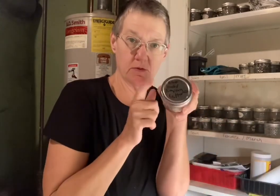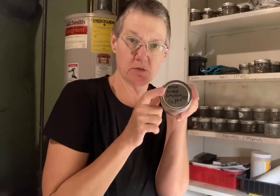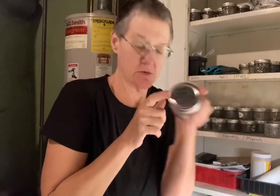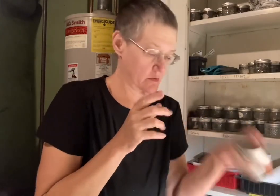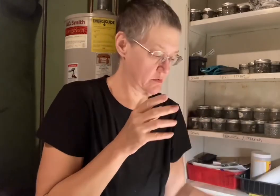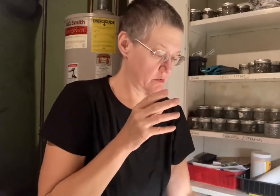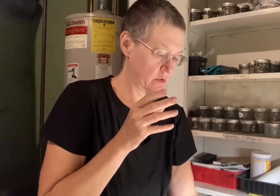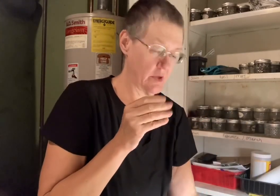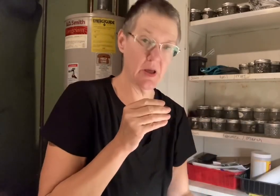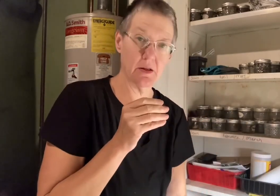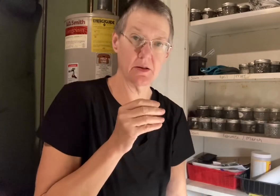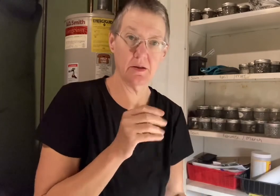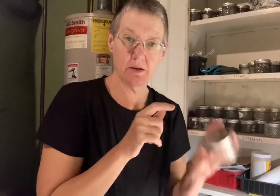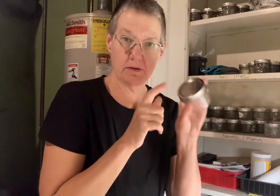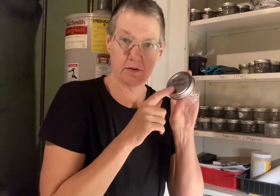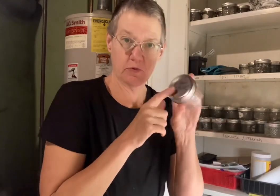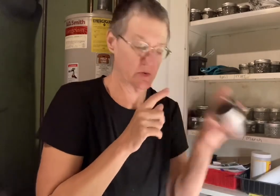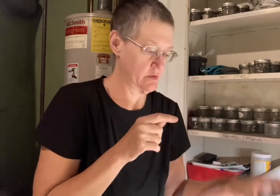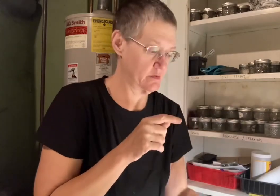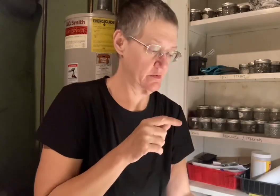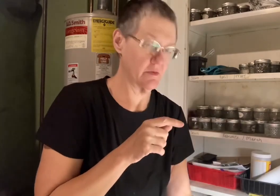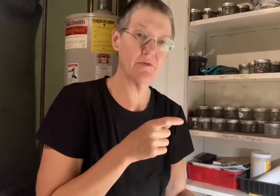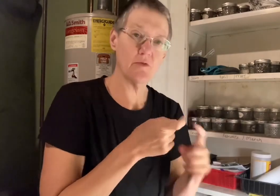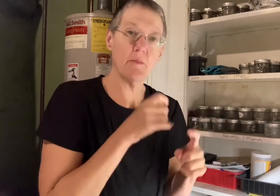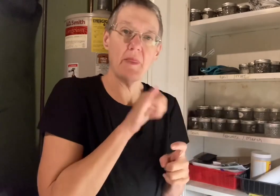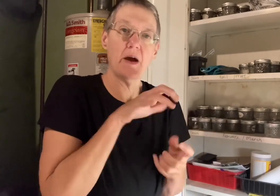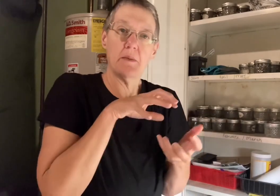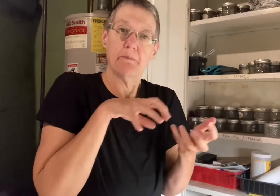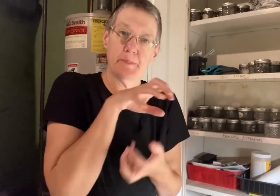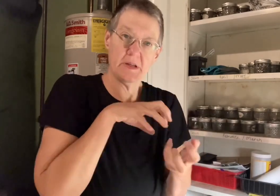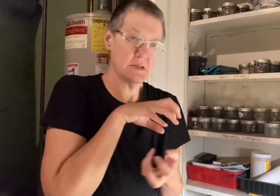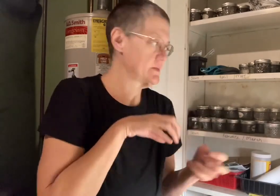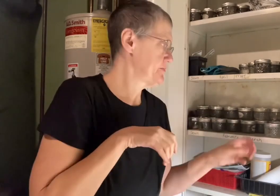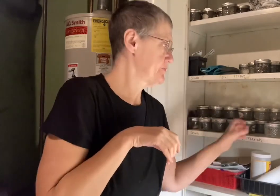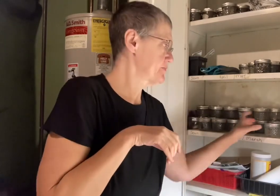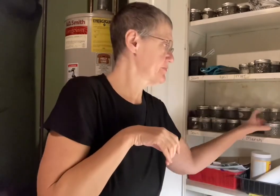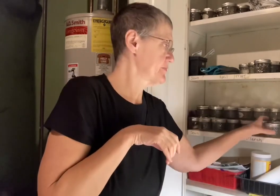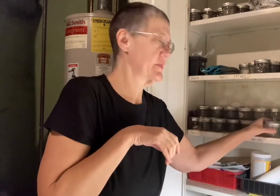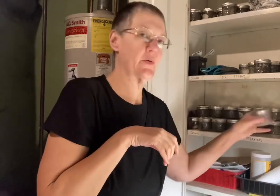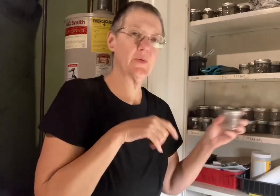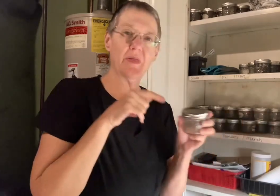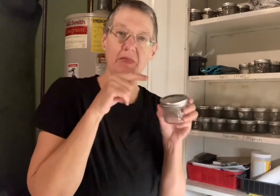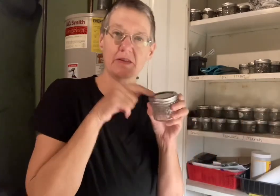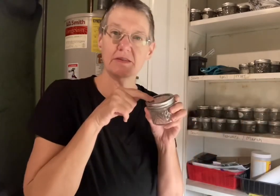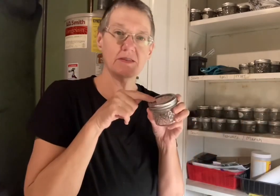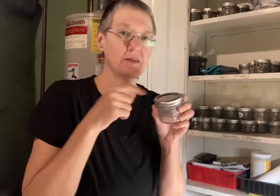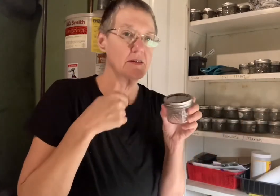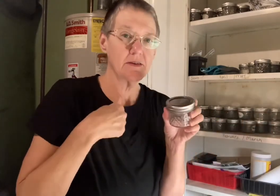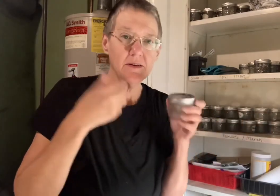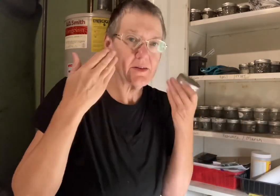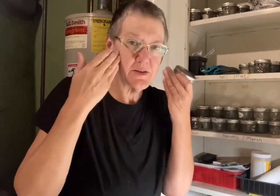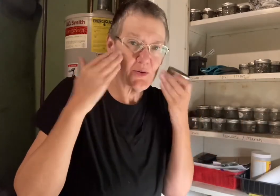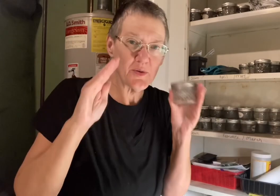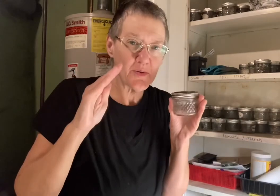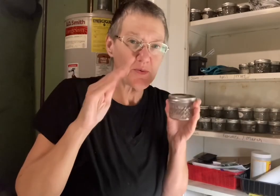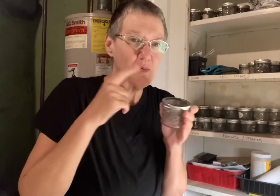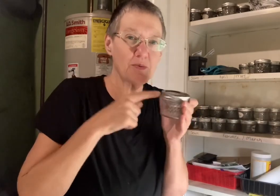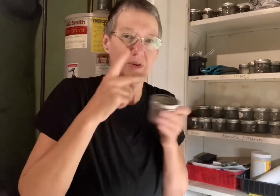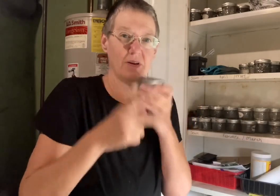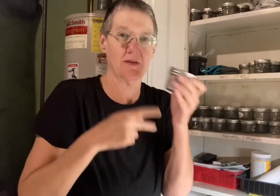how I got the black-seeded Simpson and the butter lettuce from that seed mix from Baker Creek. Now this one, I'm not